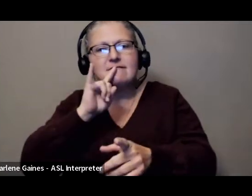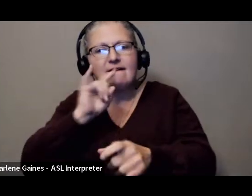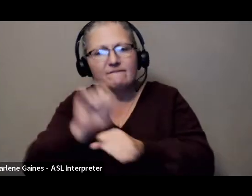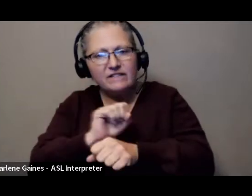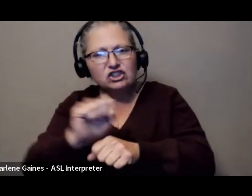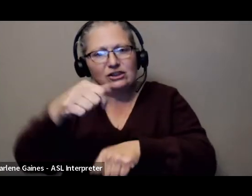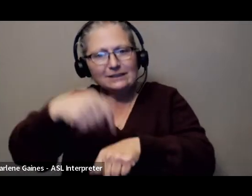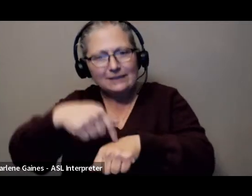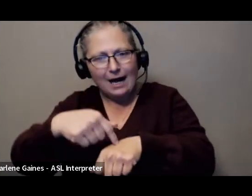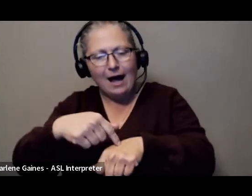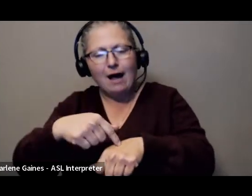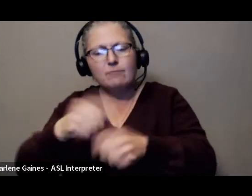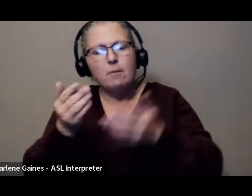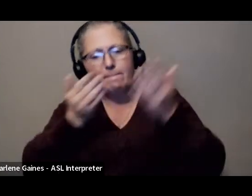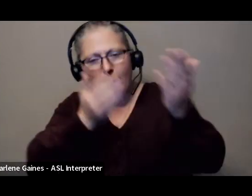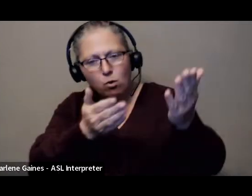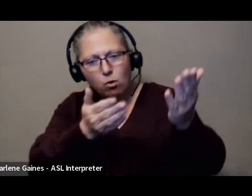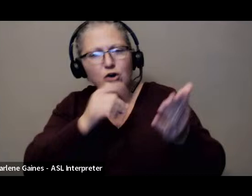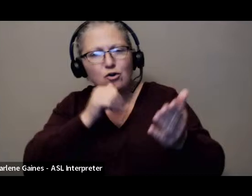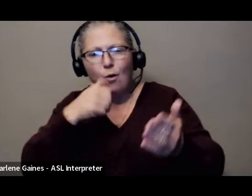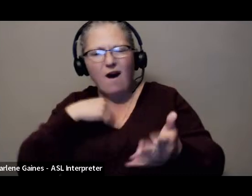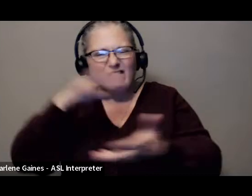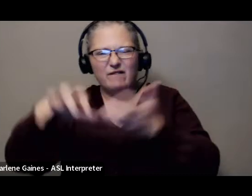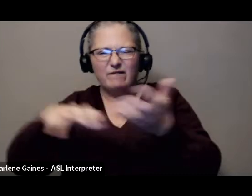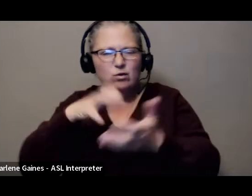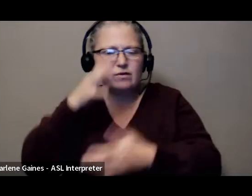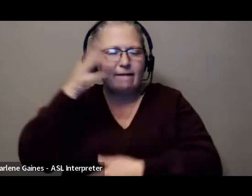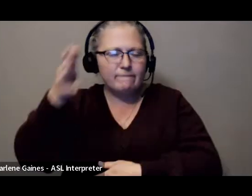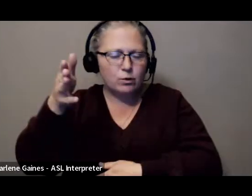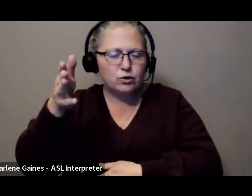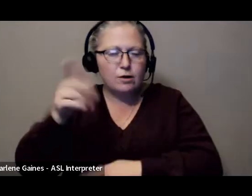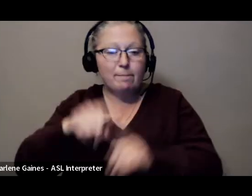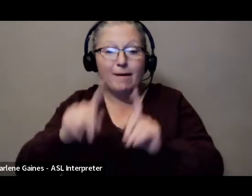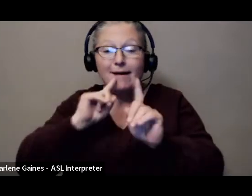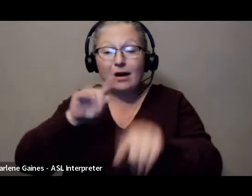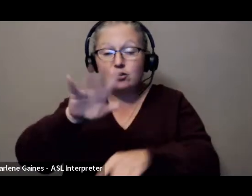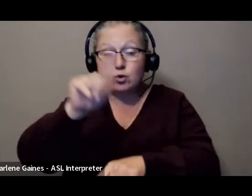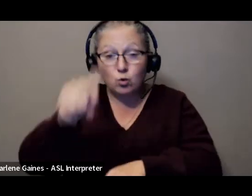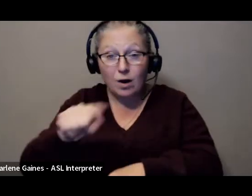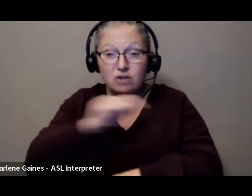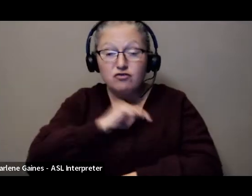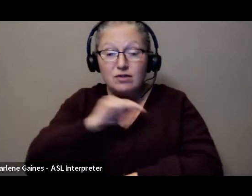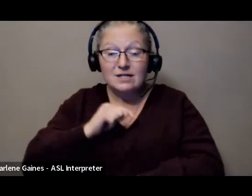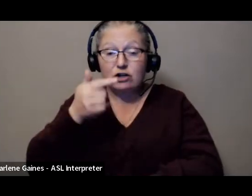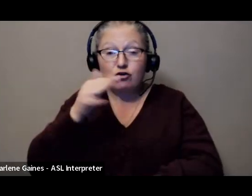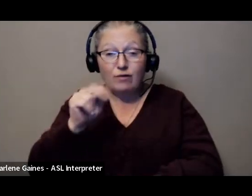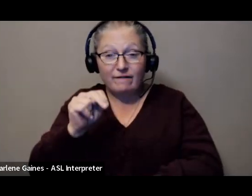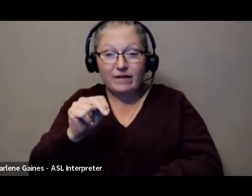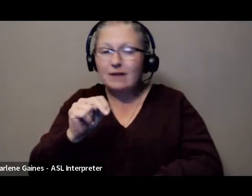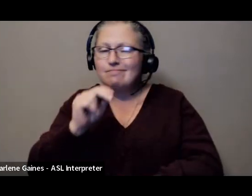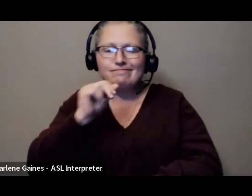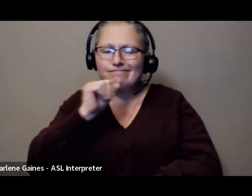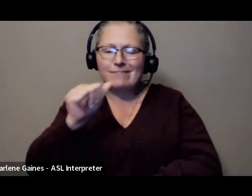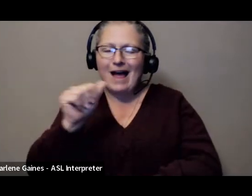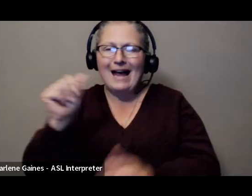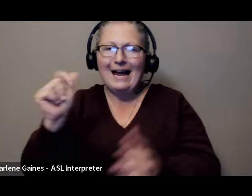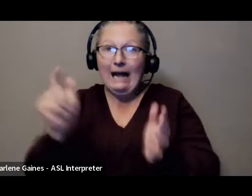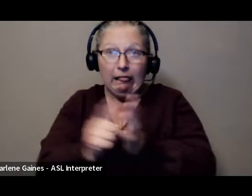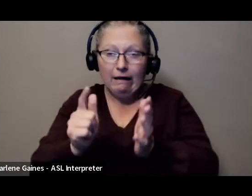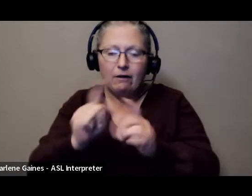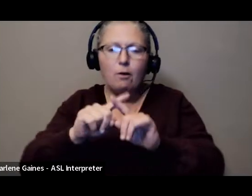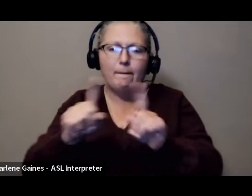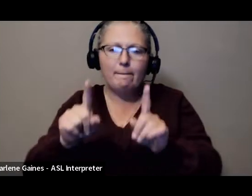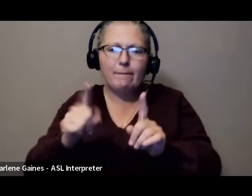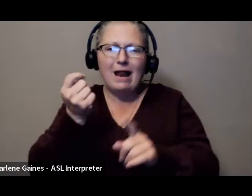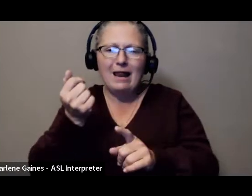time to make that motion so that we don't have confusion in the future. But to answer your question, Trustee Griffin, it wasn't illegal. It was